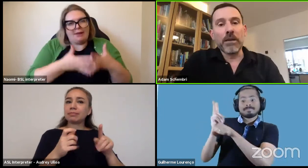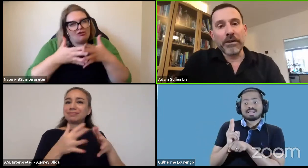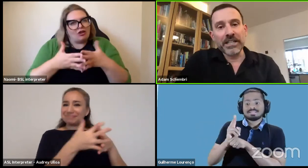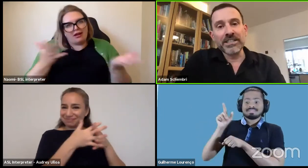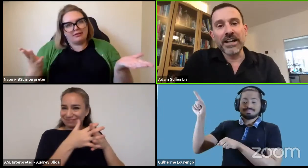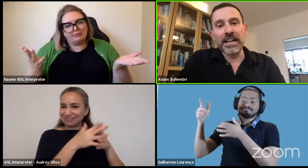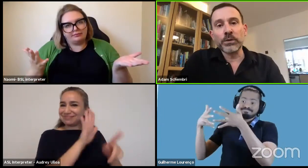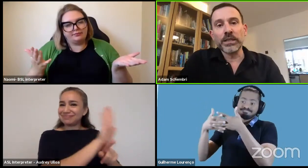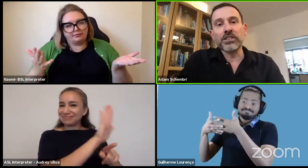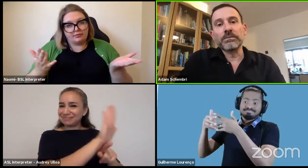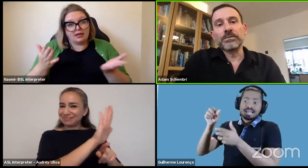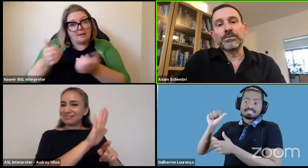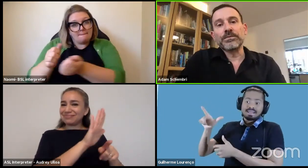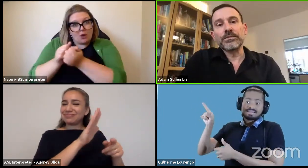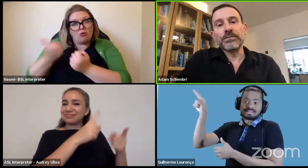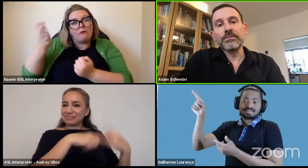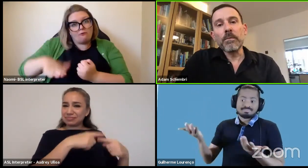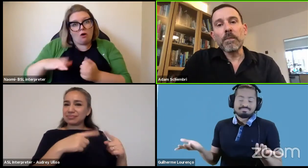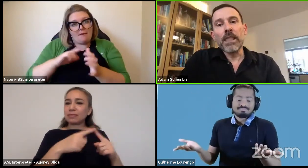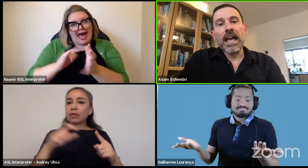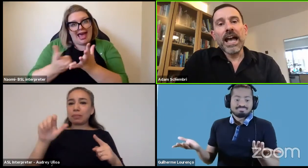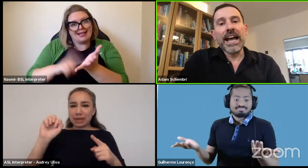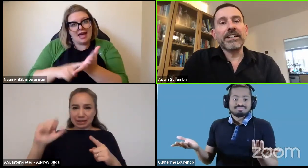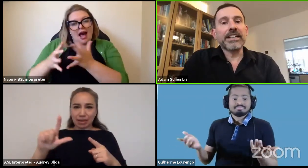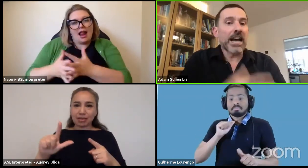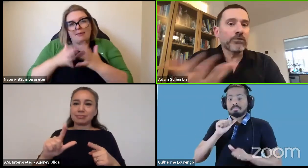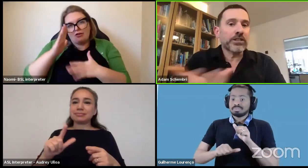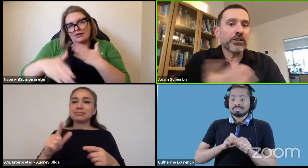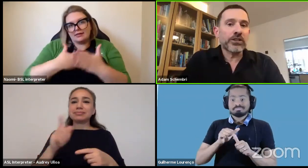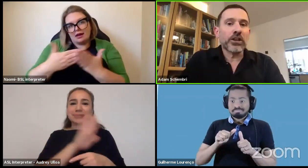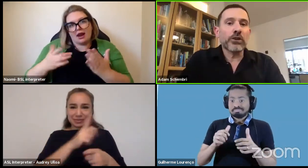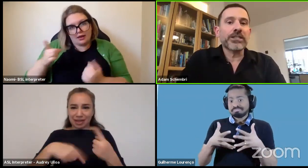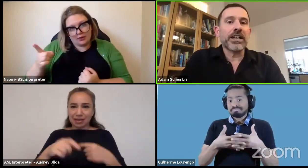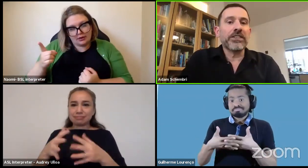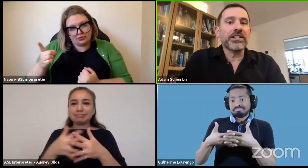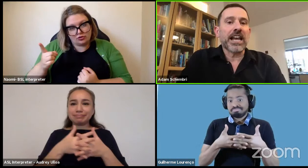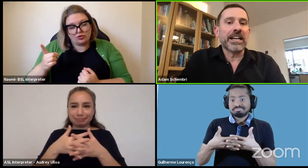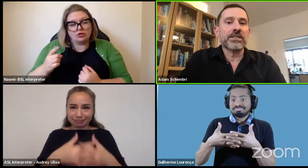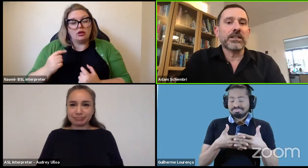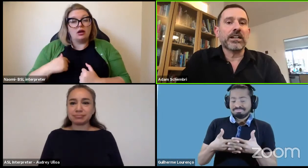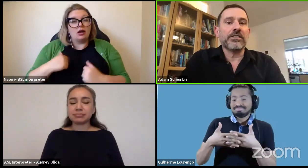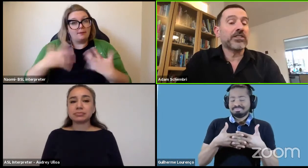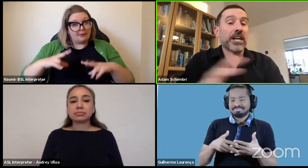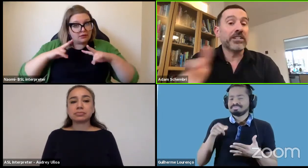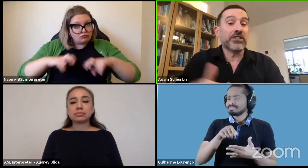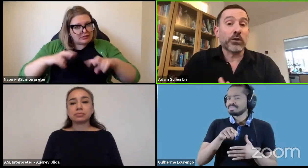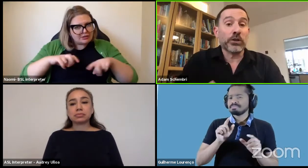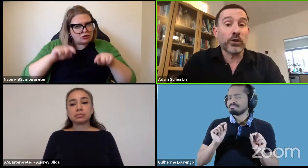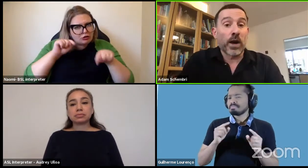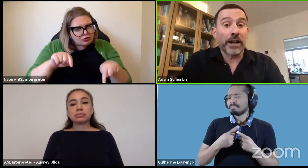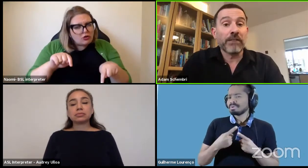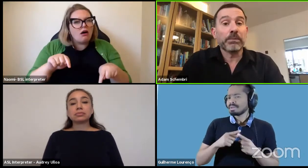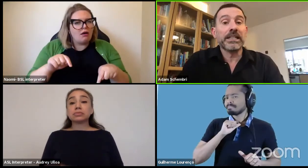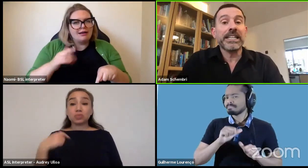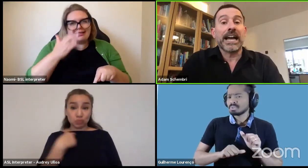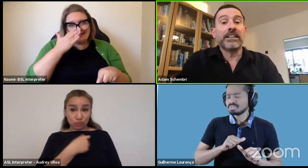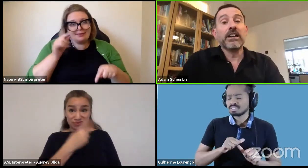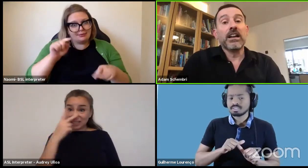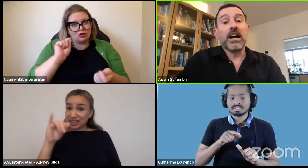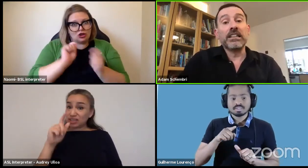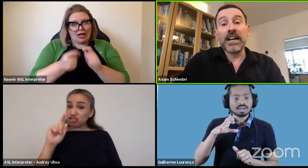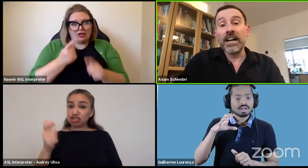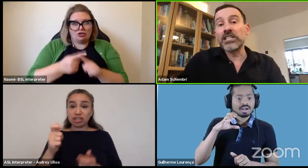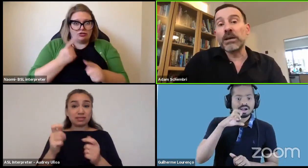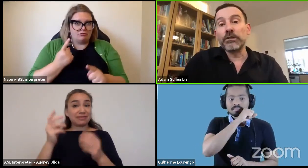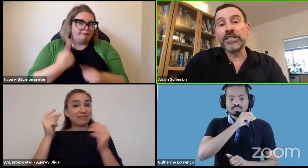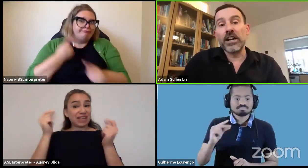from American Sign Language. And our research shows that this change has occurred quite rapidly, and